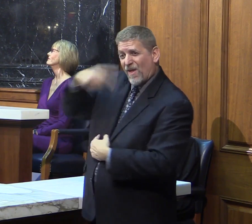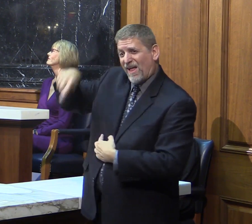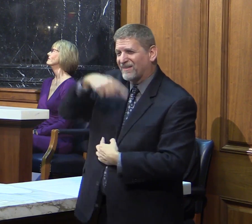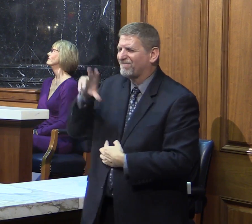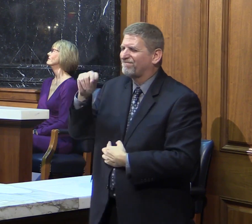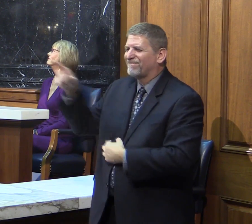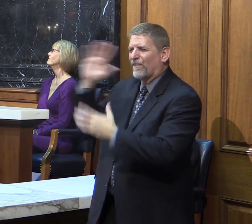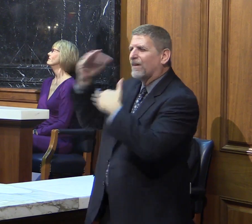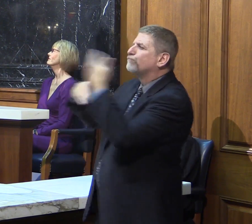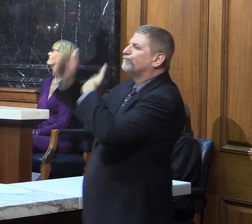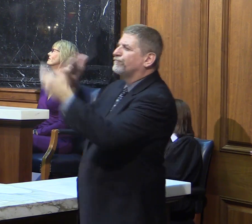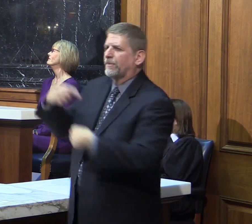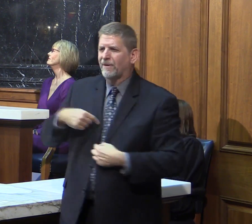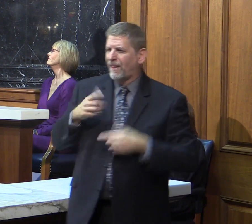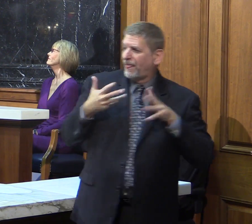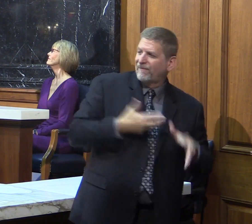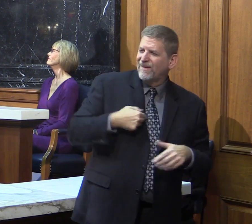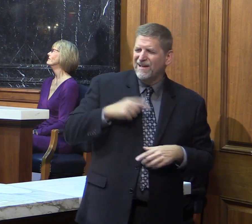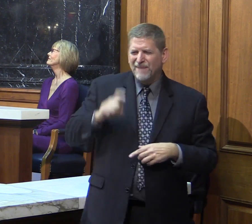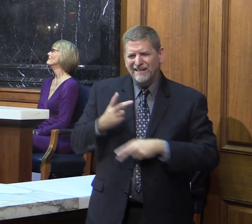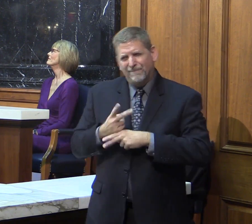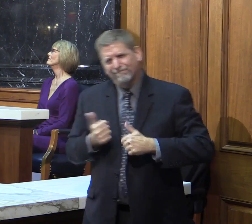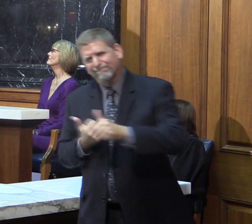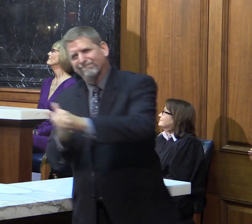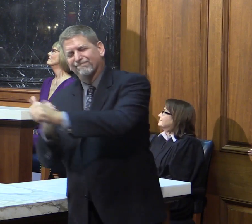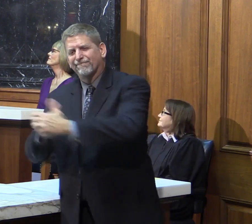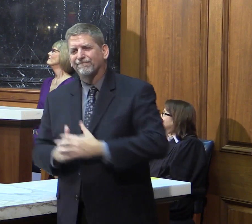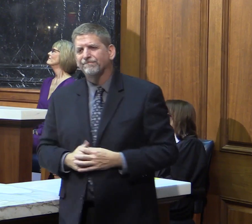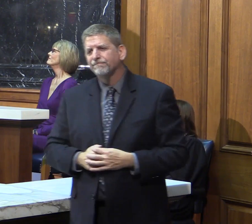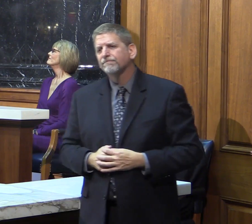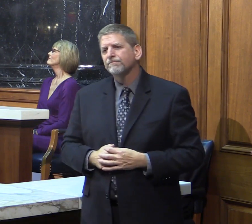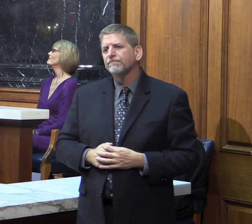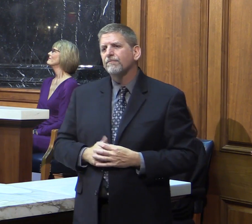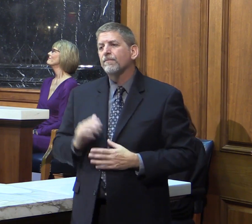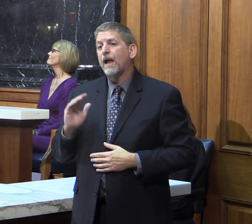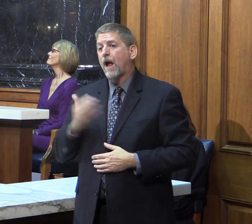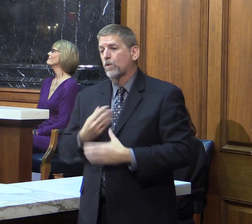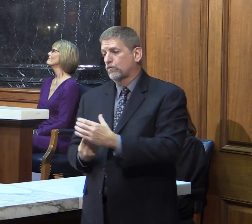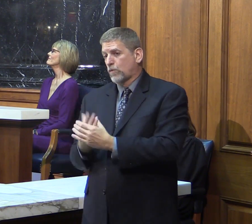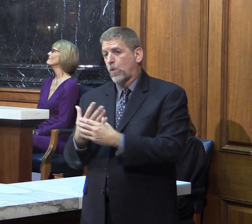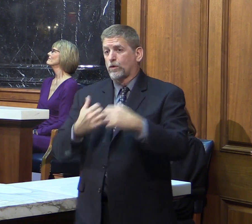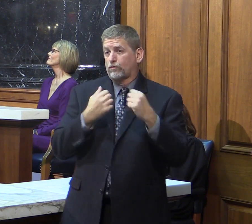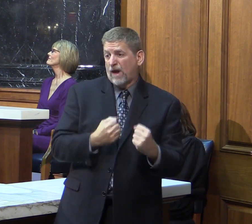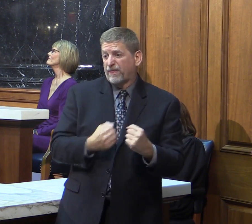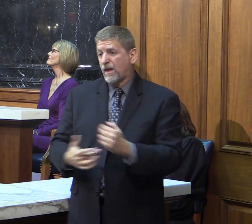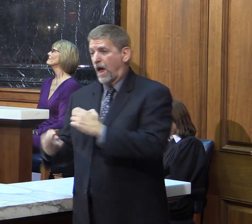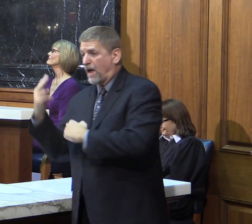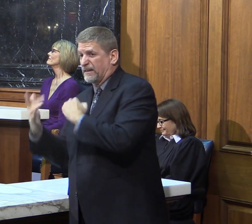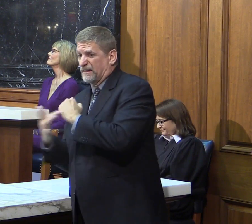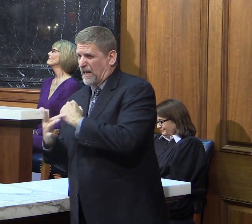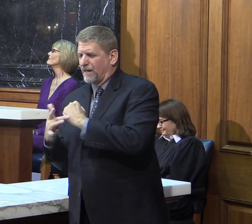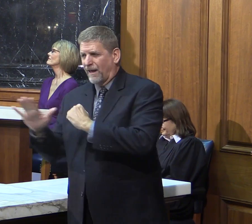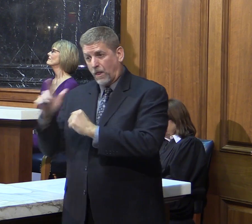behind. For all our growing strength in high tech, too many Hoosier businesses are having